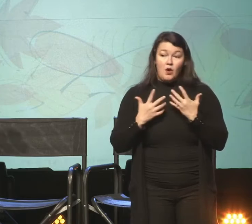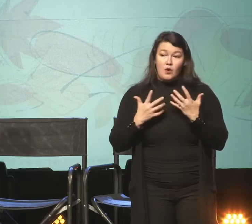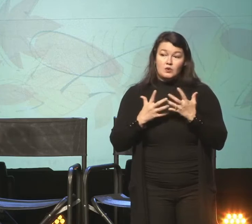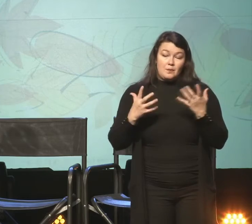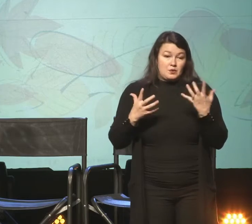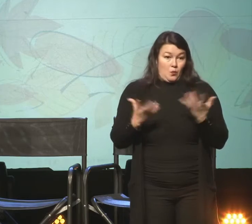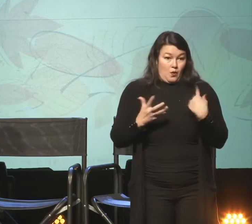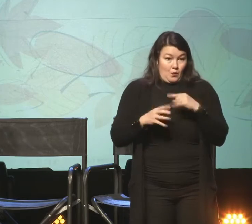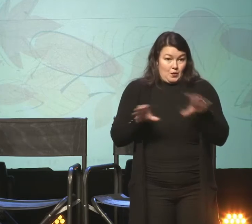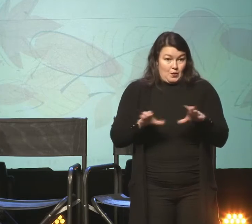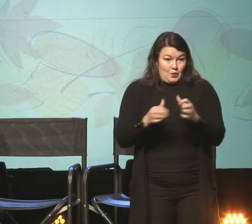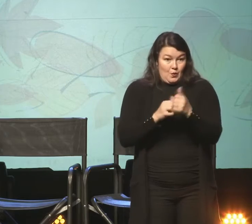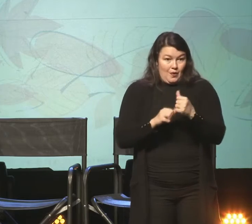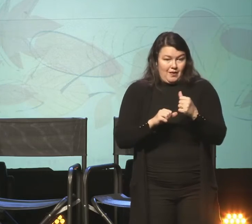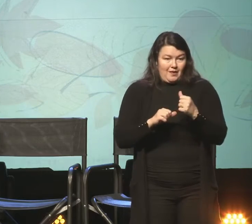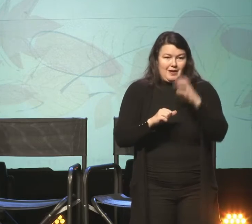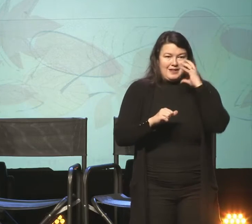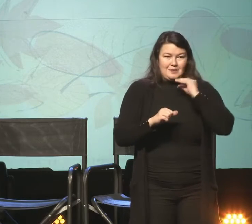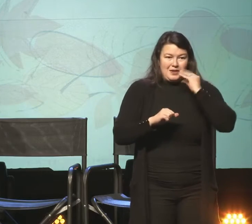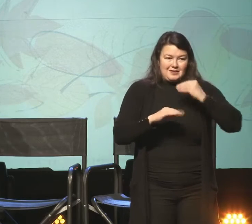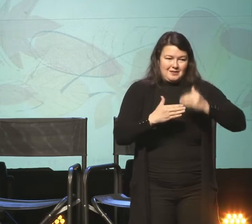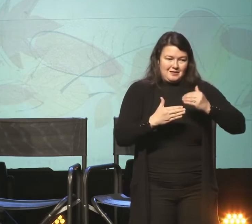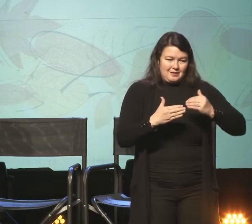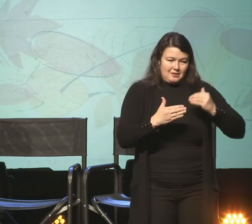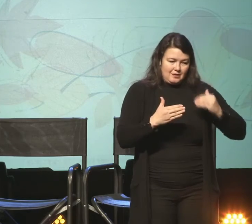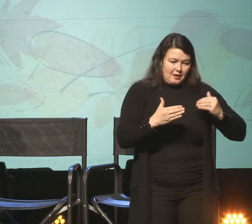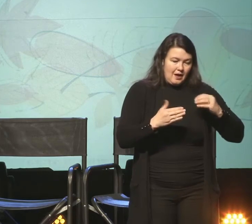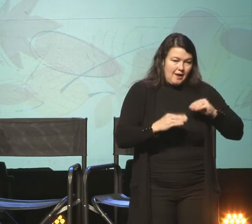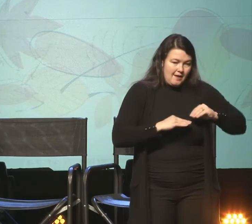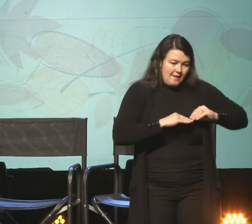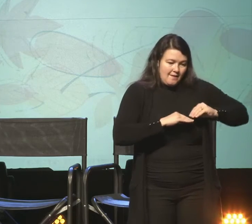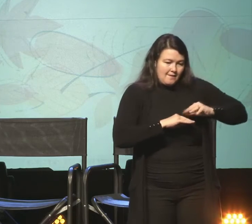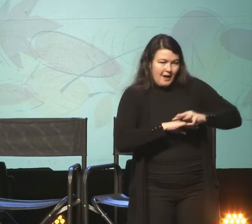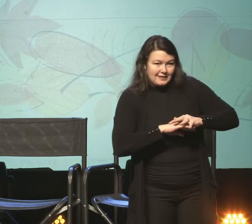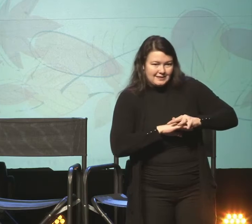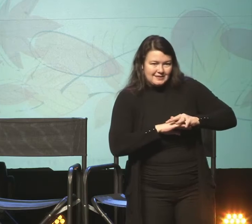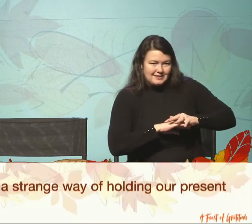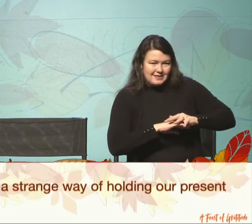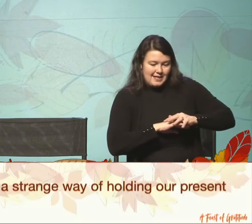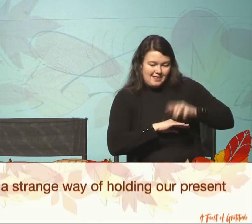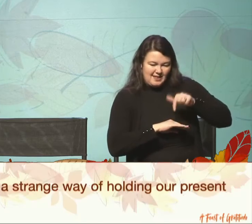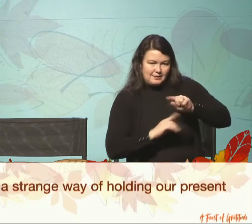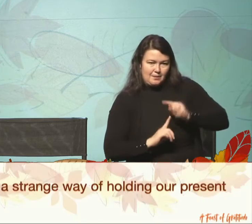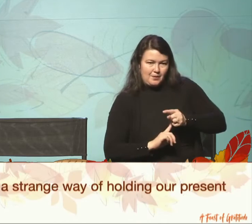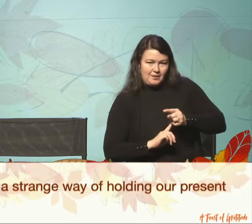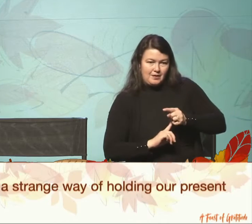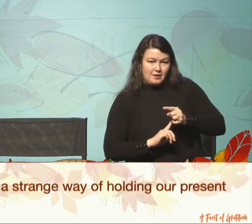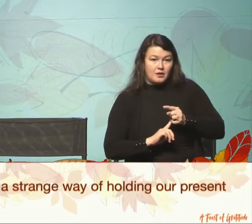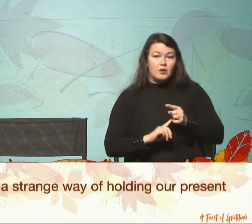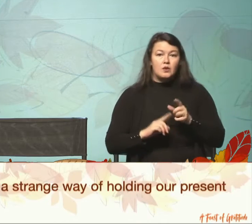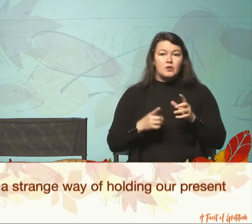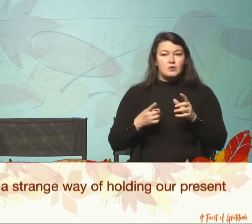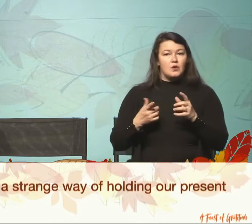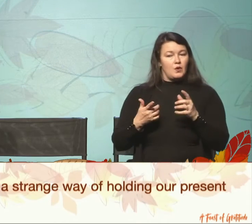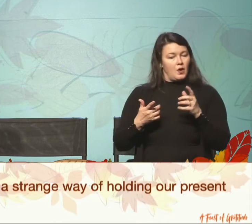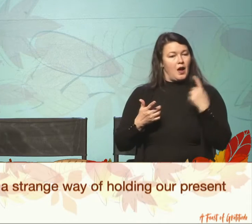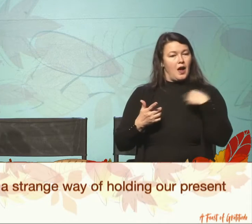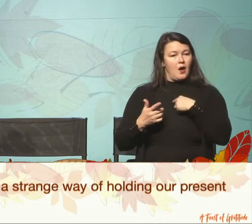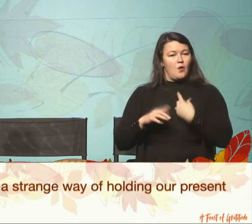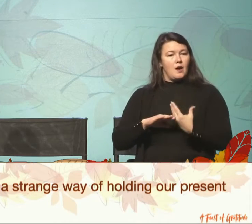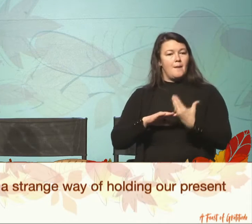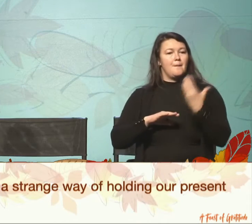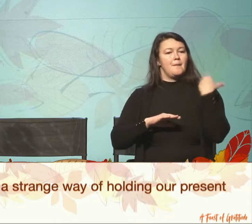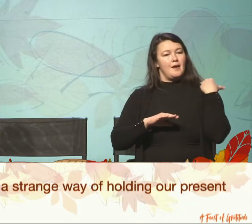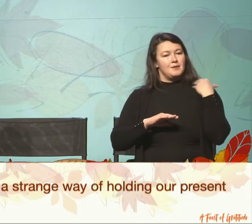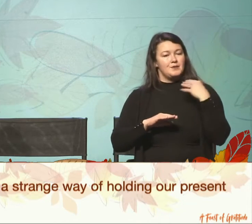our past, those experiences affect what happens to us right in this moment. And the way I have it there on your talk notes is it says our past memories